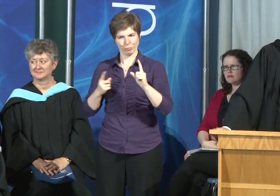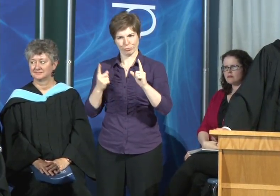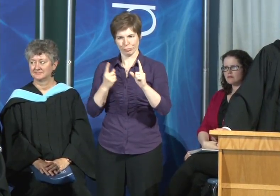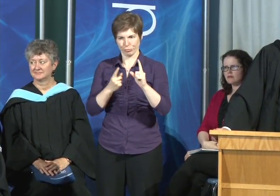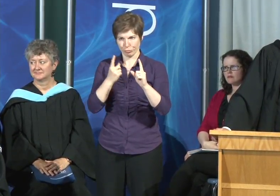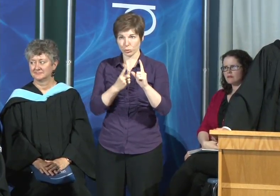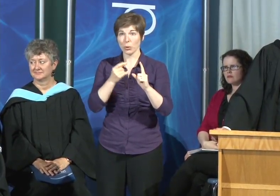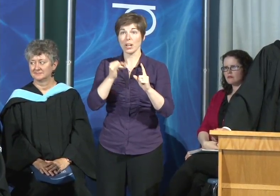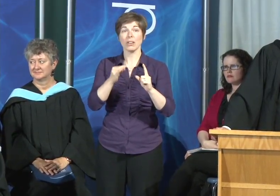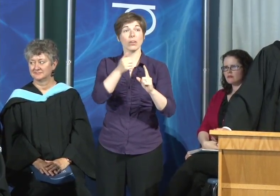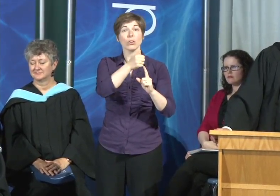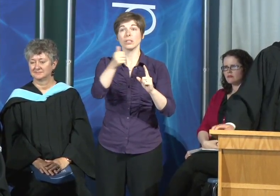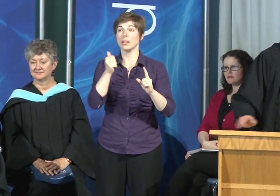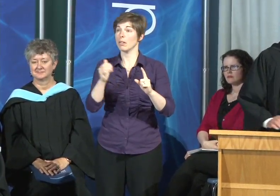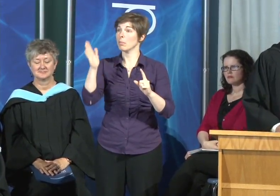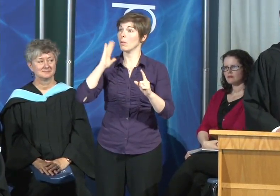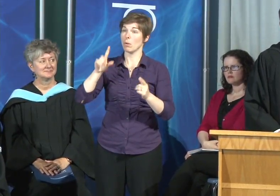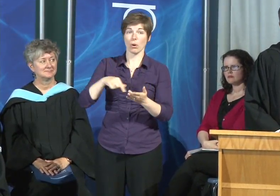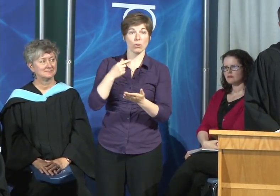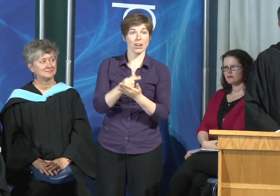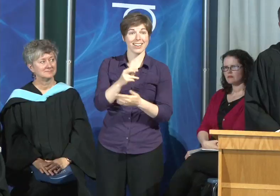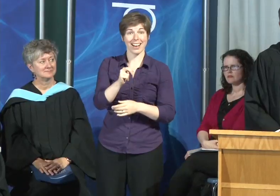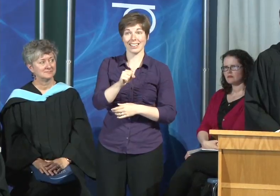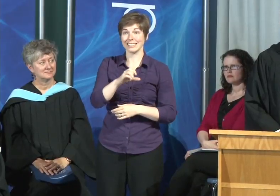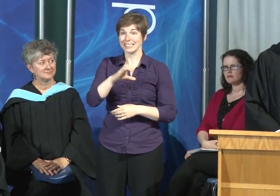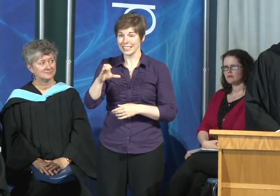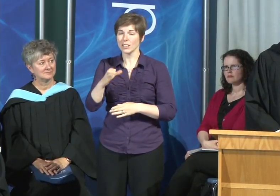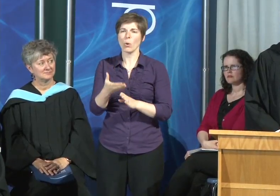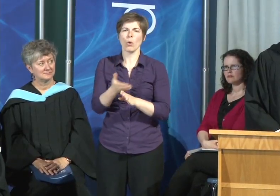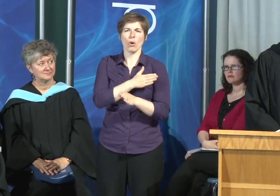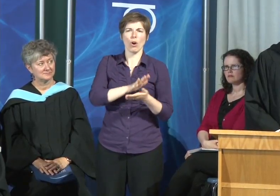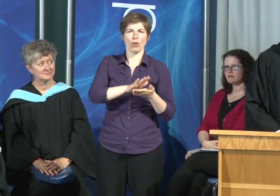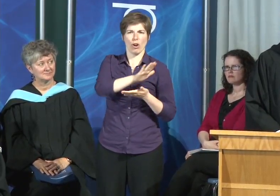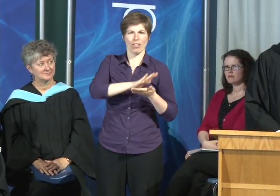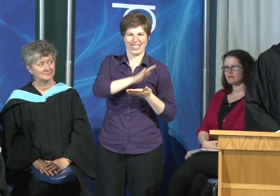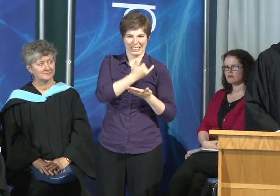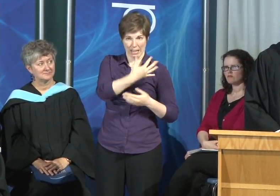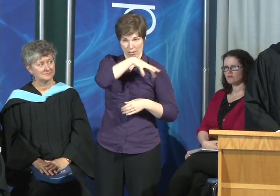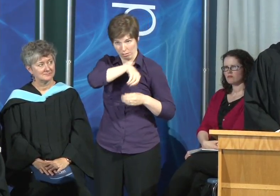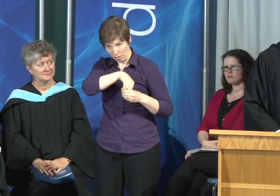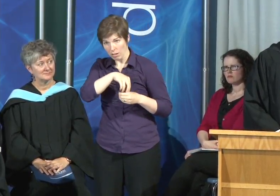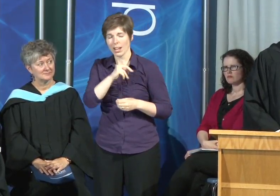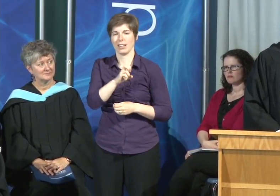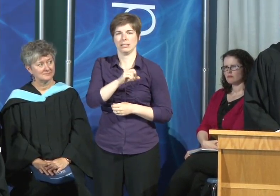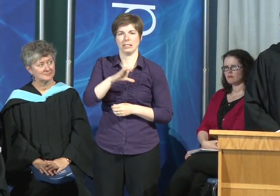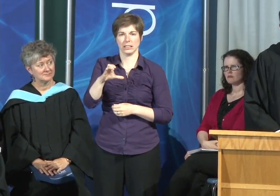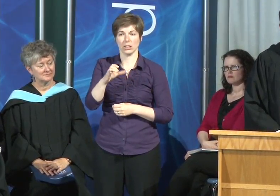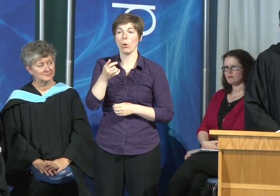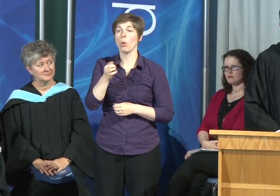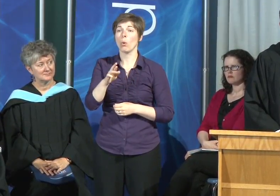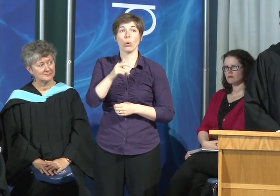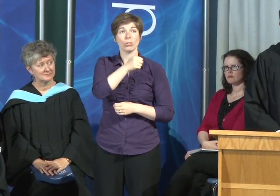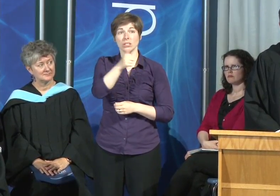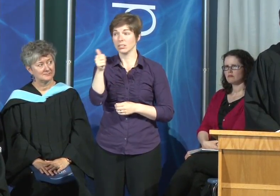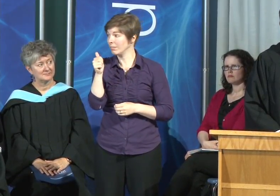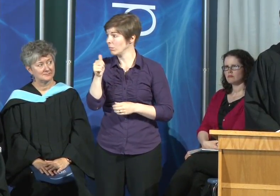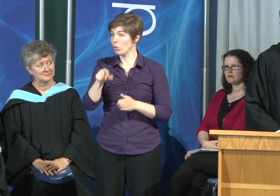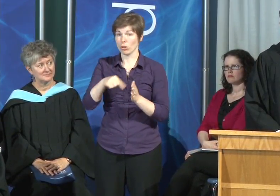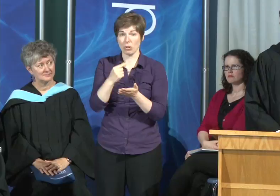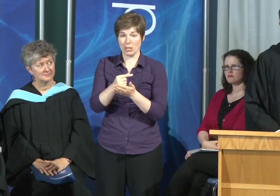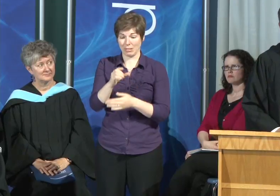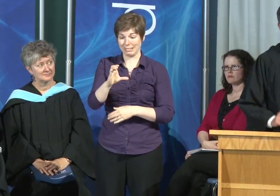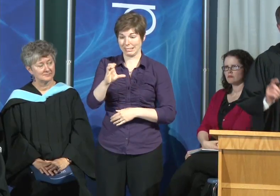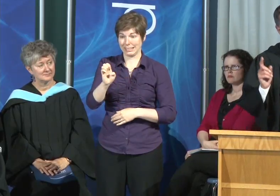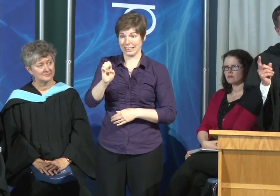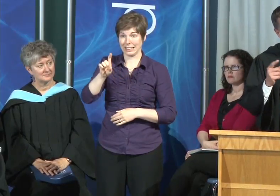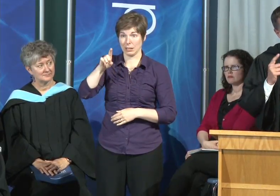of NSCC or any of our predecessor institutions or schools, or are a graduate of